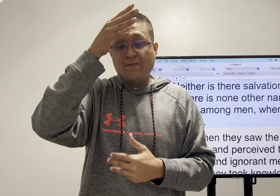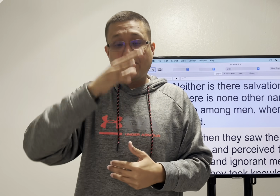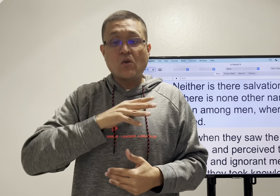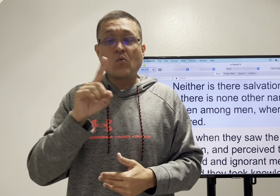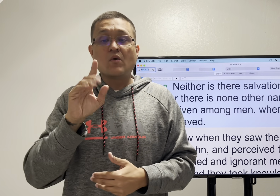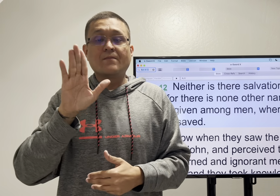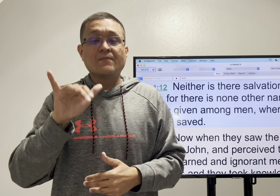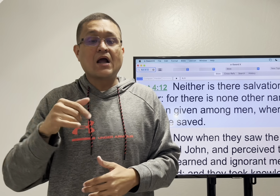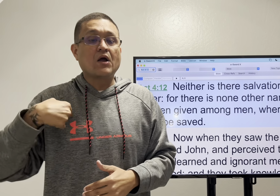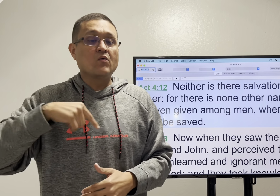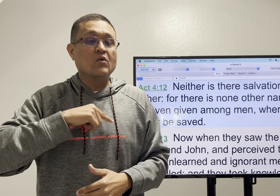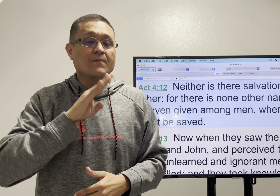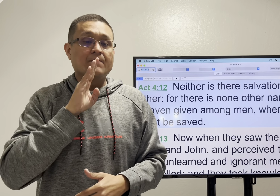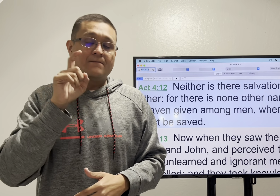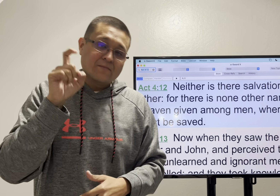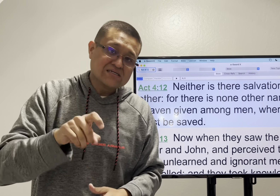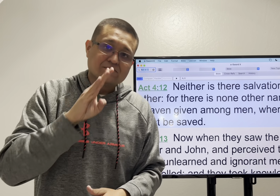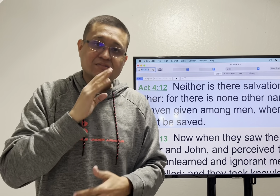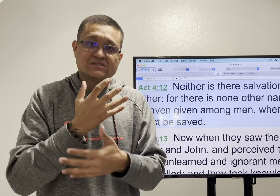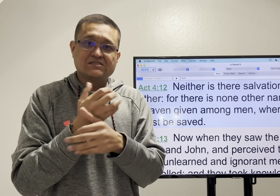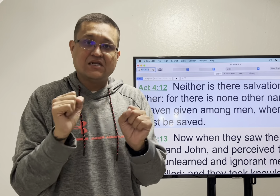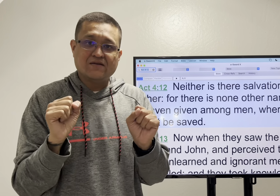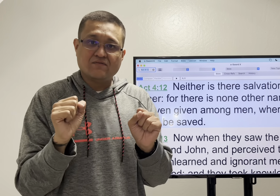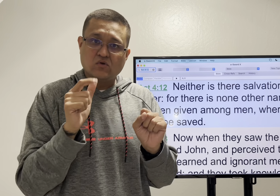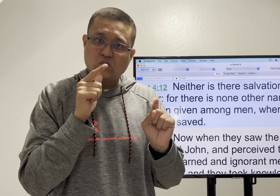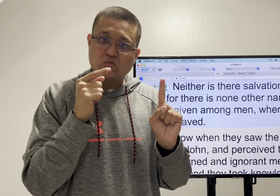among men whereby we must be saved.